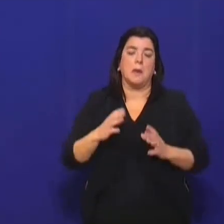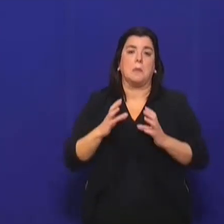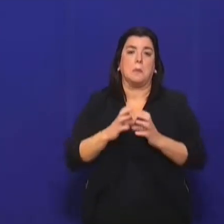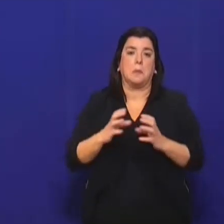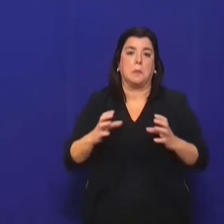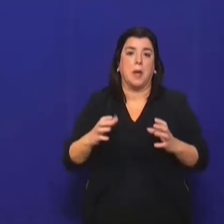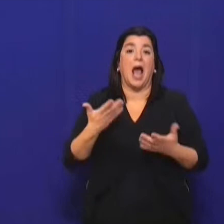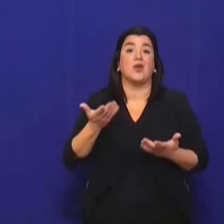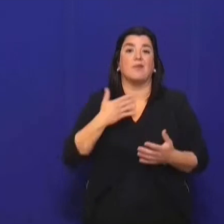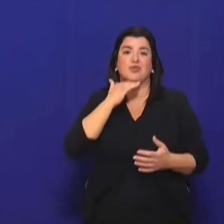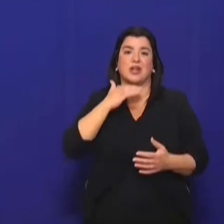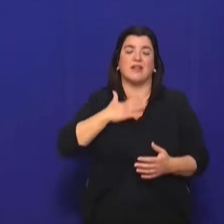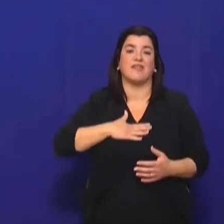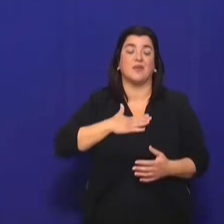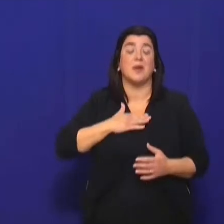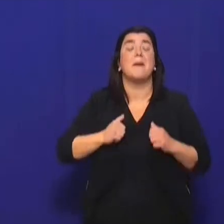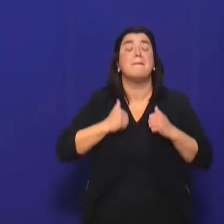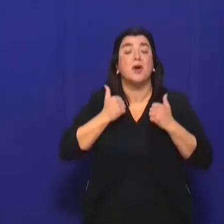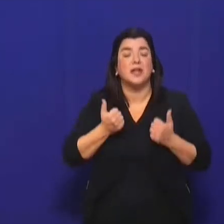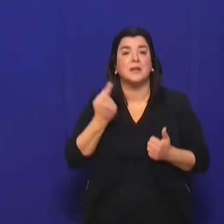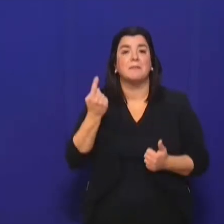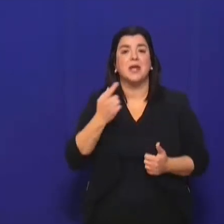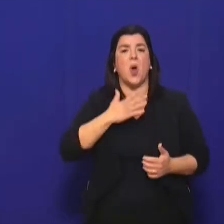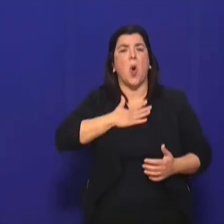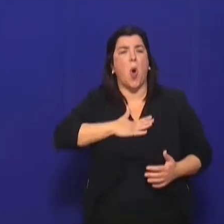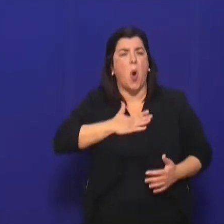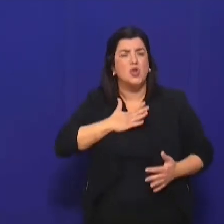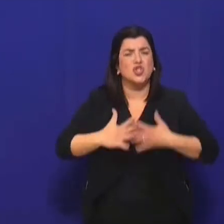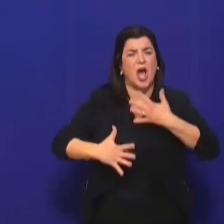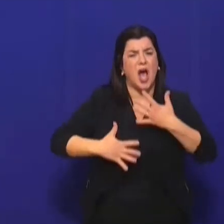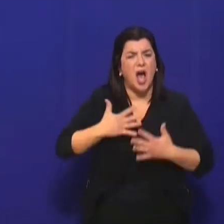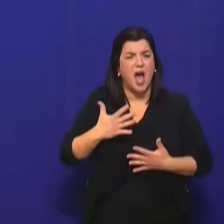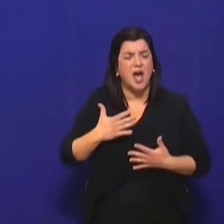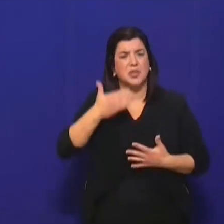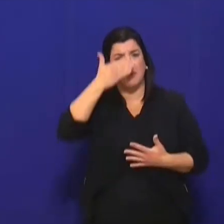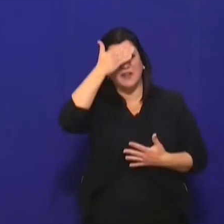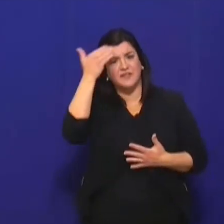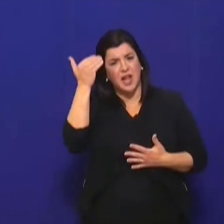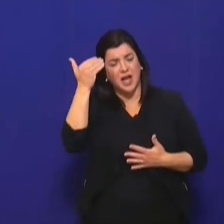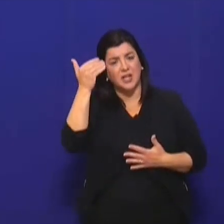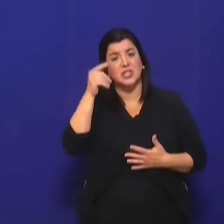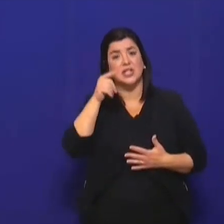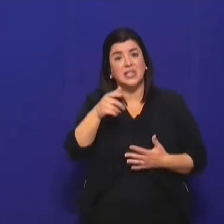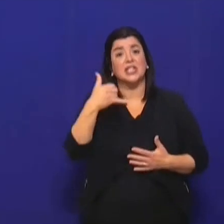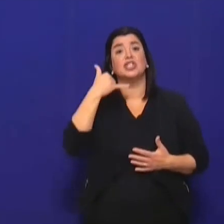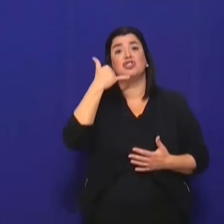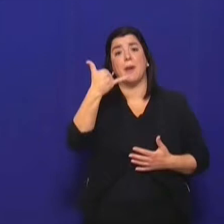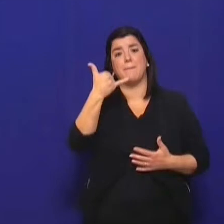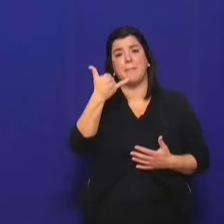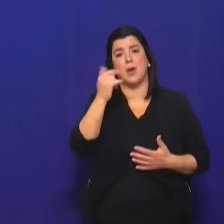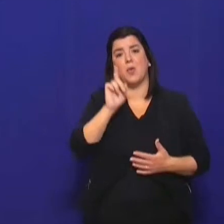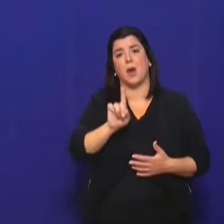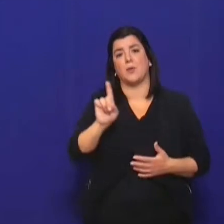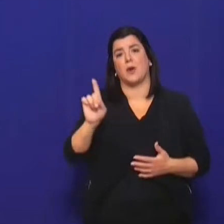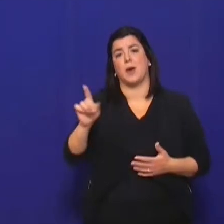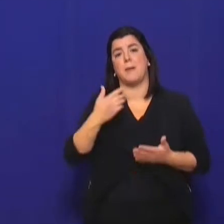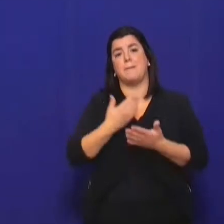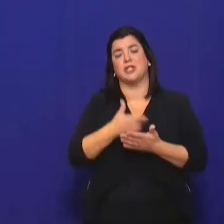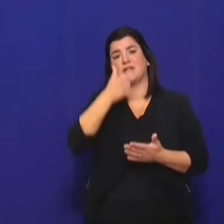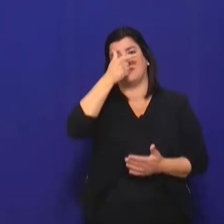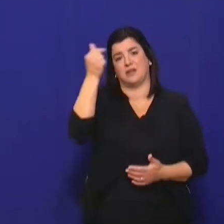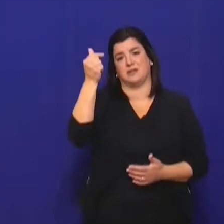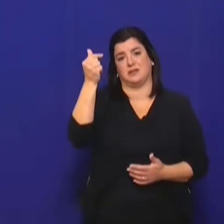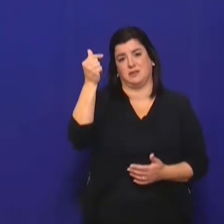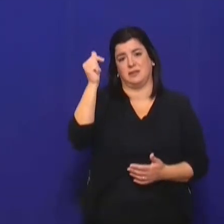dawn in-numri. Allura importanti li kull min ikollu xi sintomi ħajkun qiegħed iċemplinna biex aħna nkun nistgħu nagħmlulkom